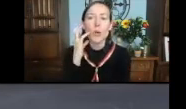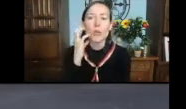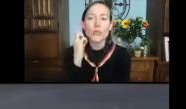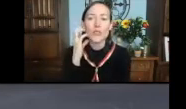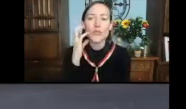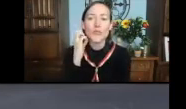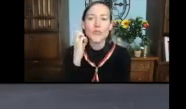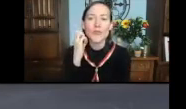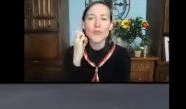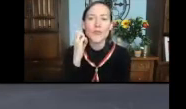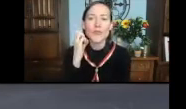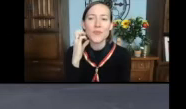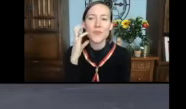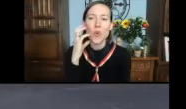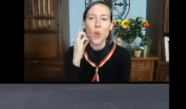Orange.